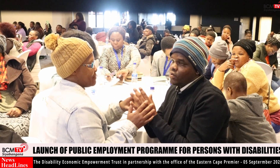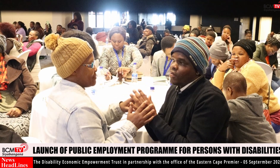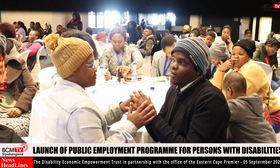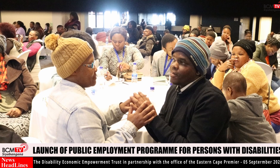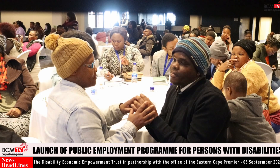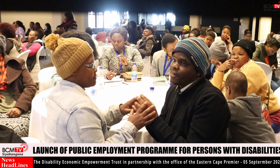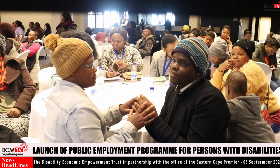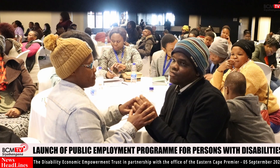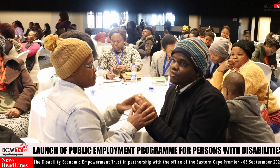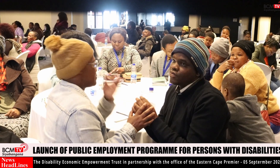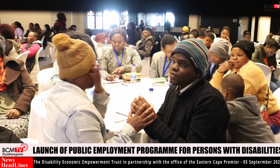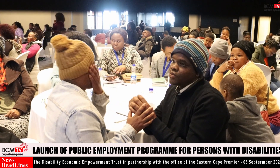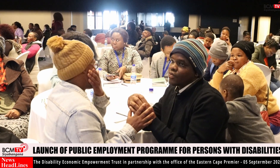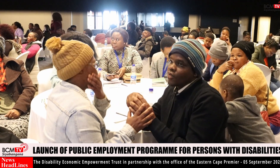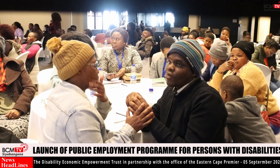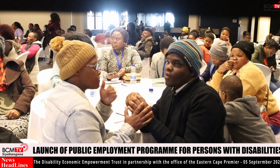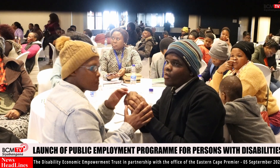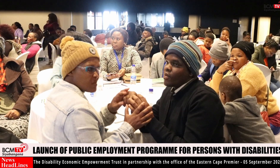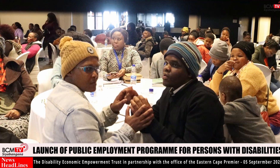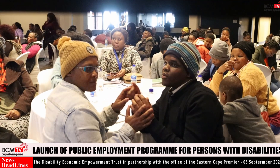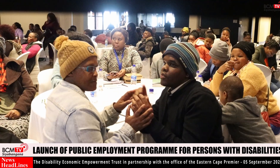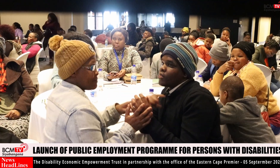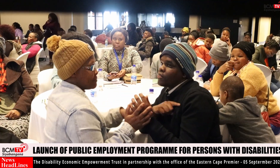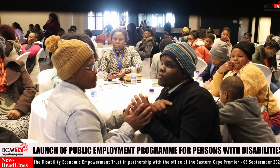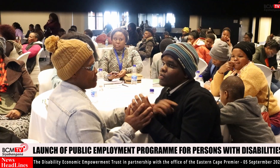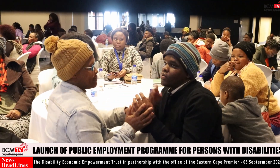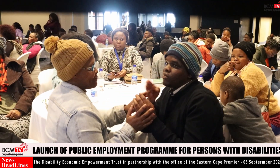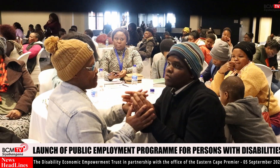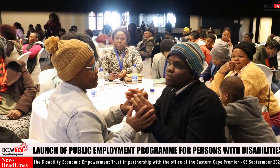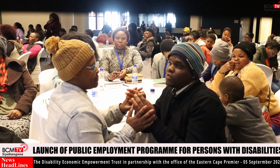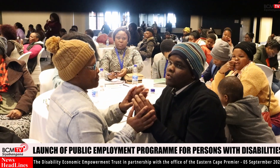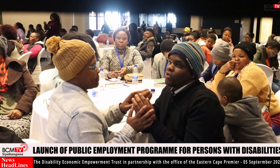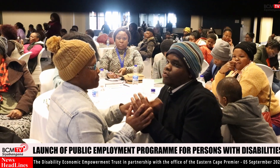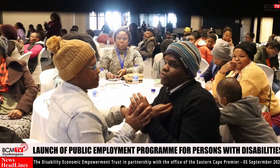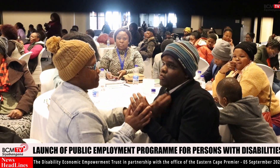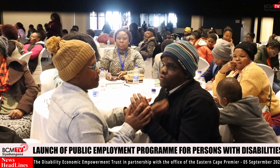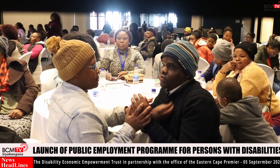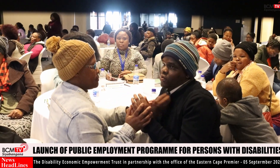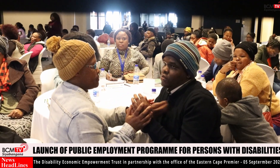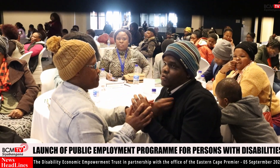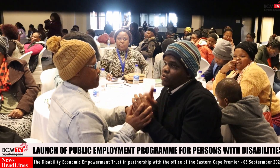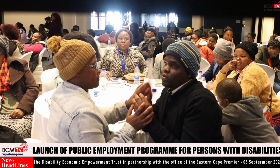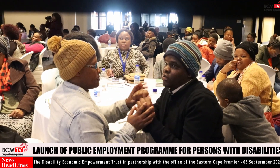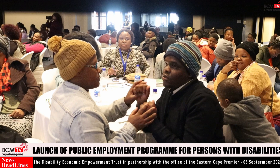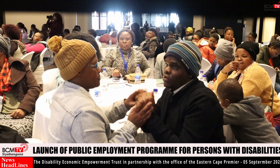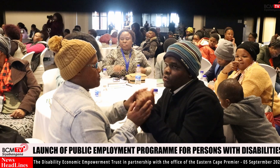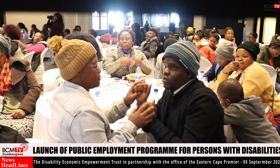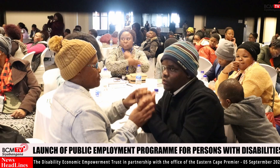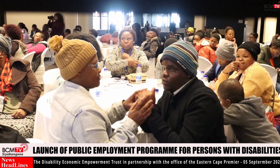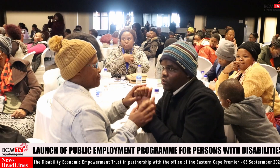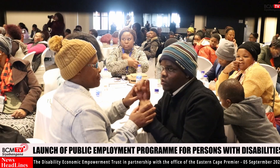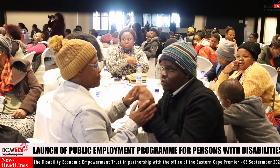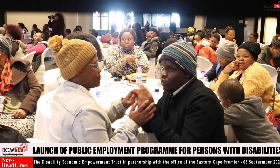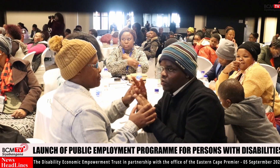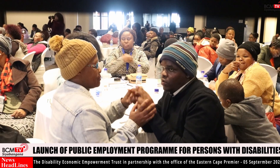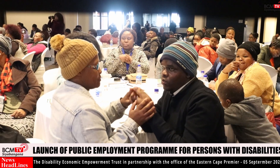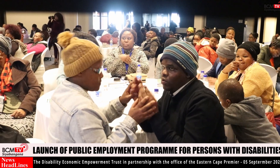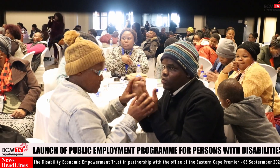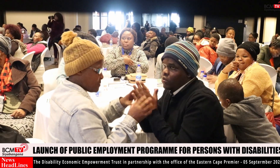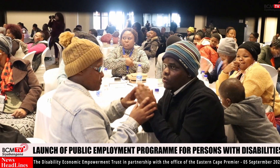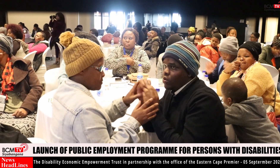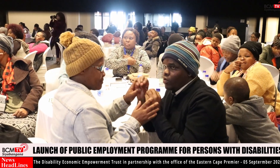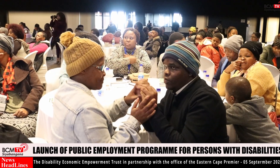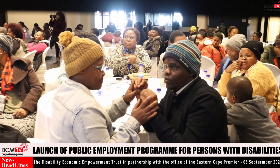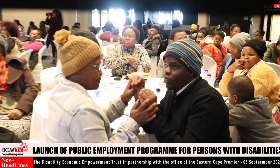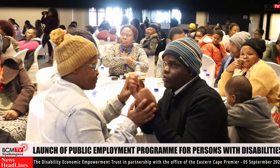the assessment of young children with disability and placing them appropriately. So